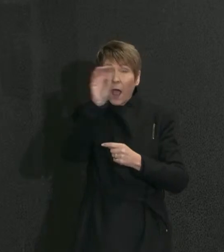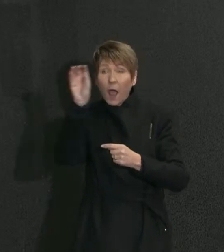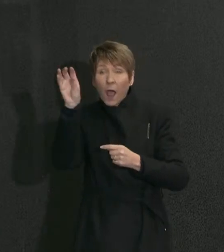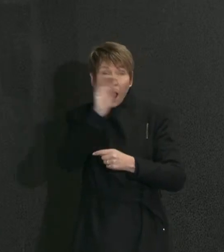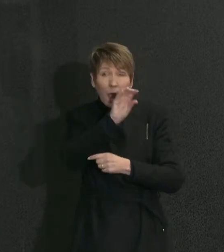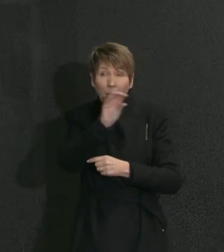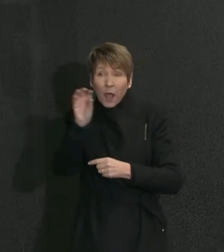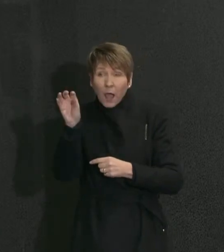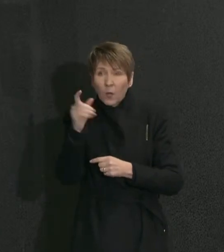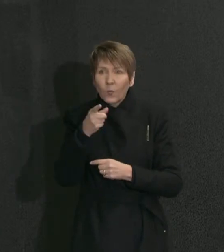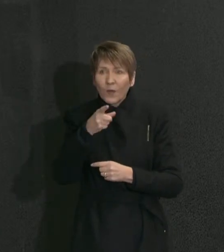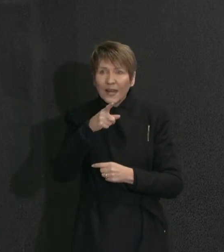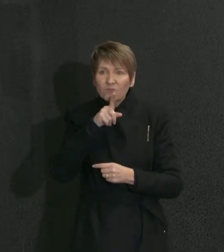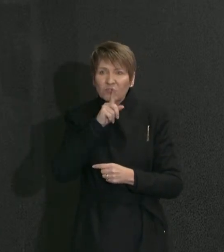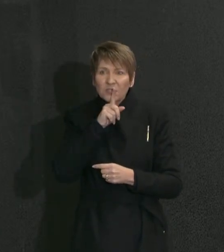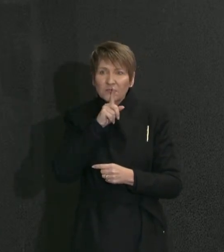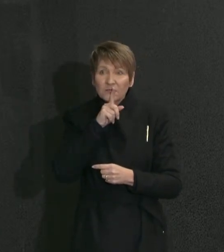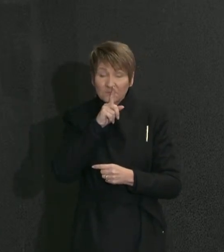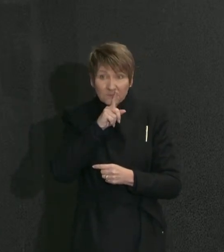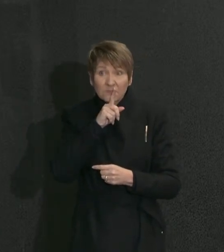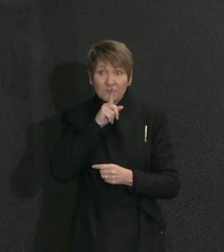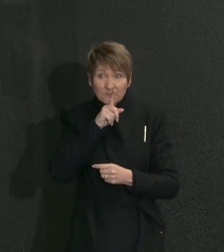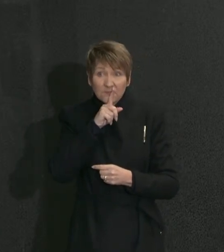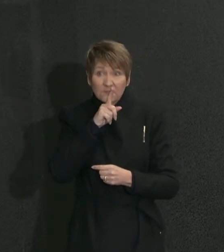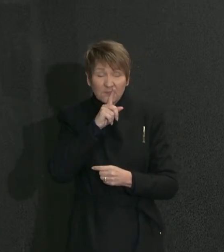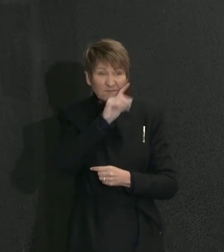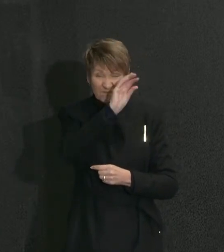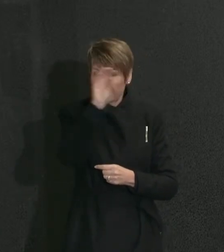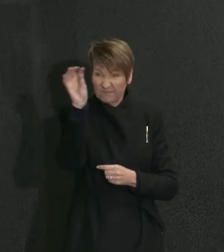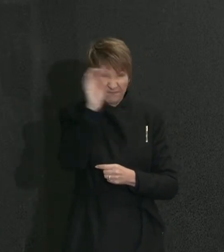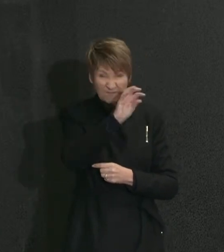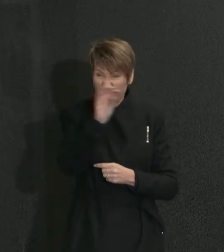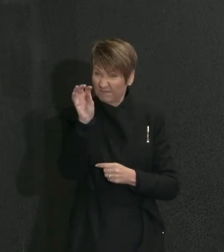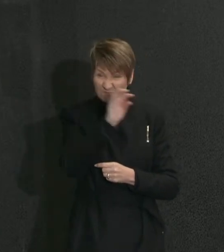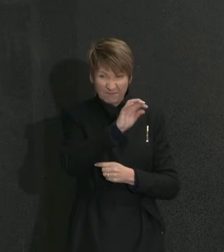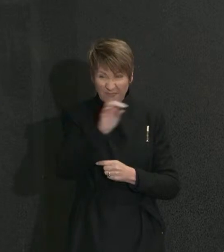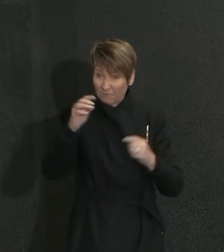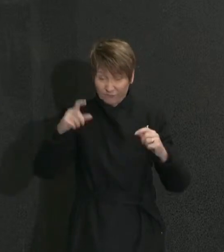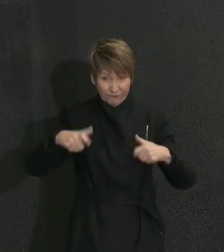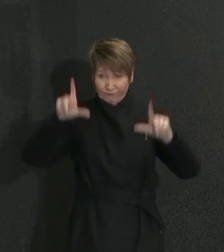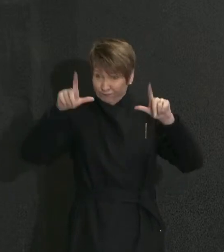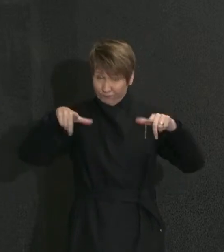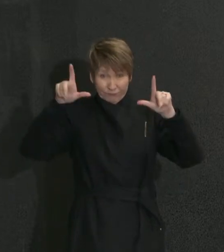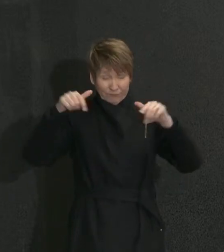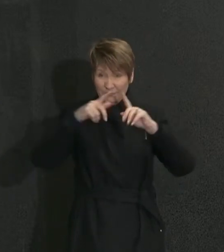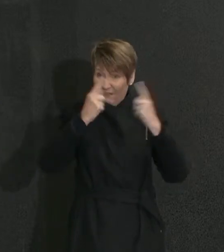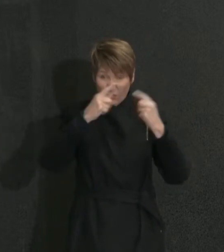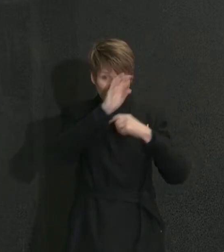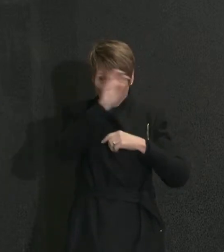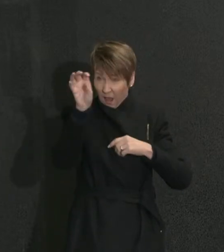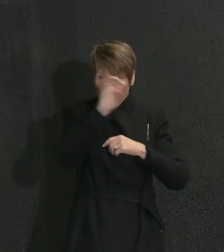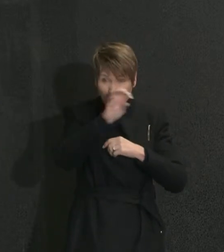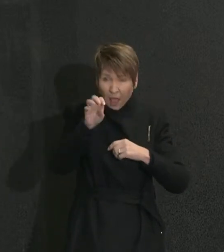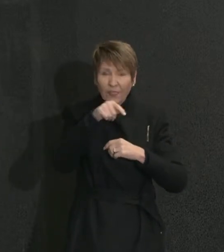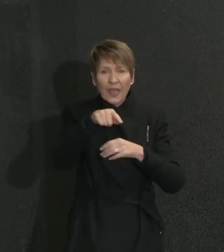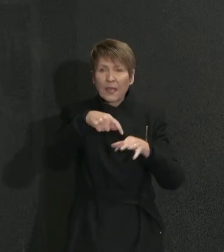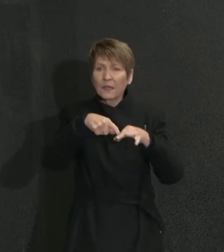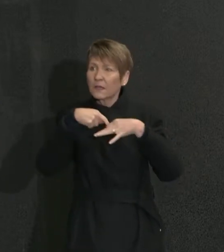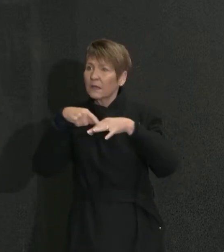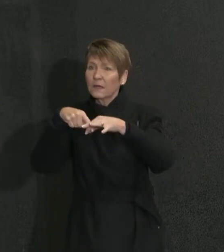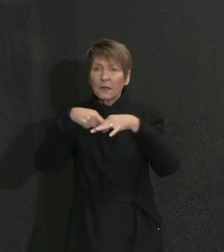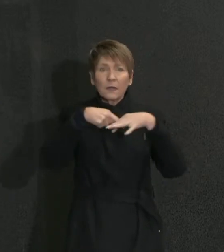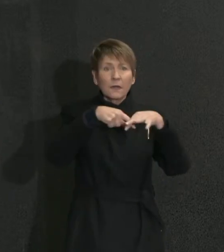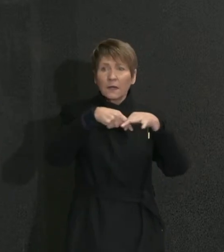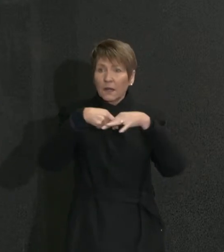number of requests to those, principally Islamic community leaders, but others also. And they couldn't have signed up